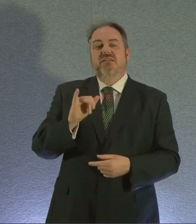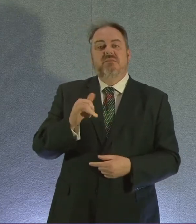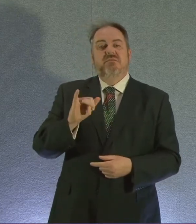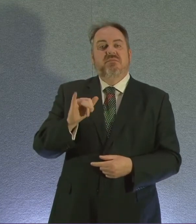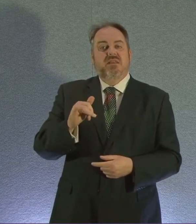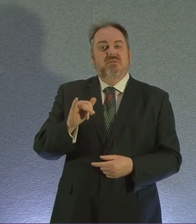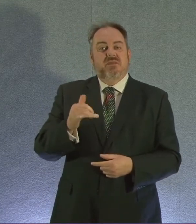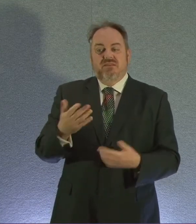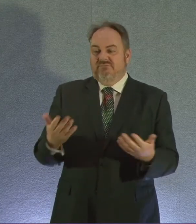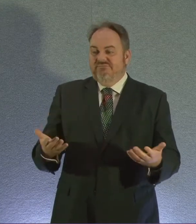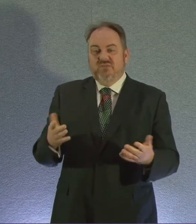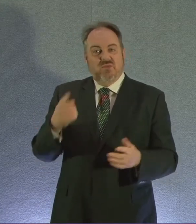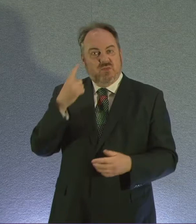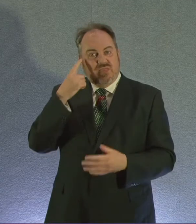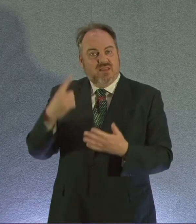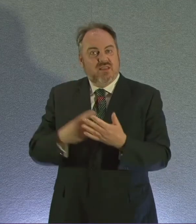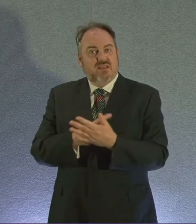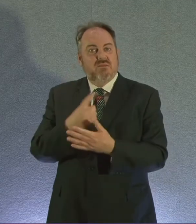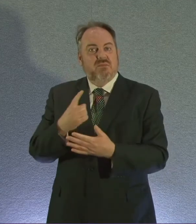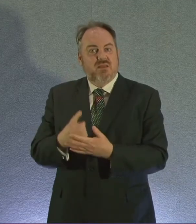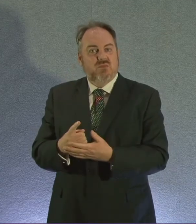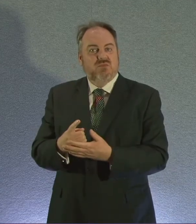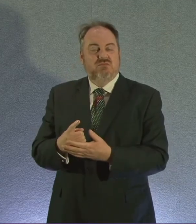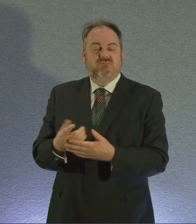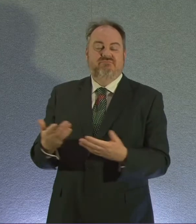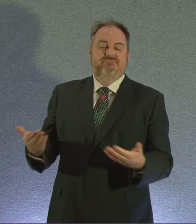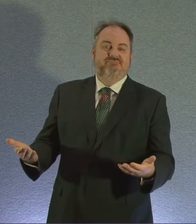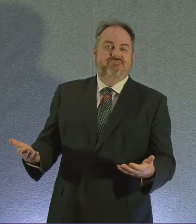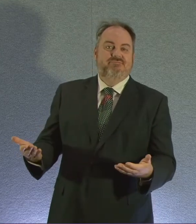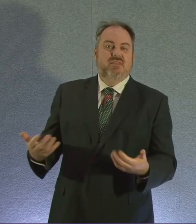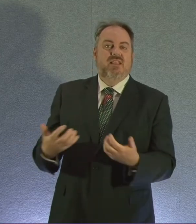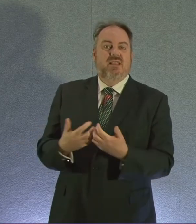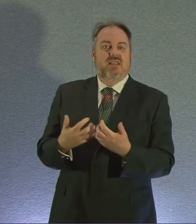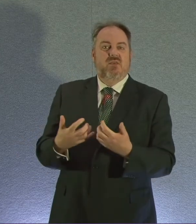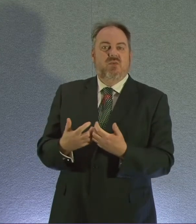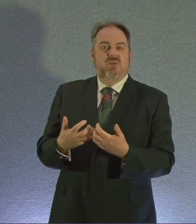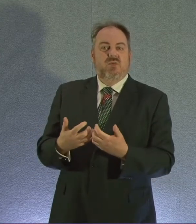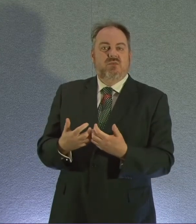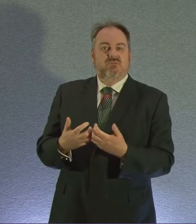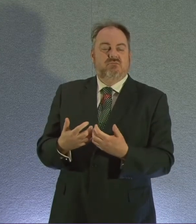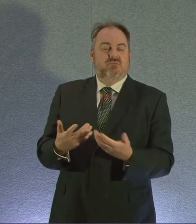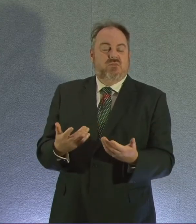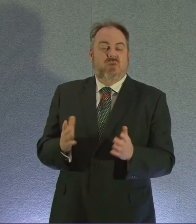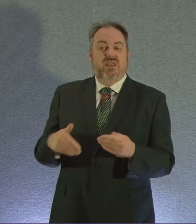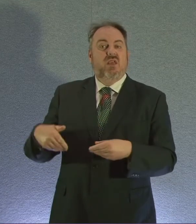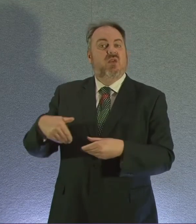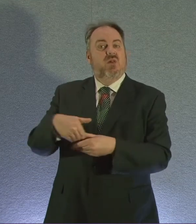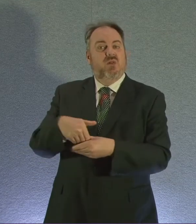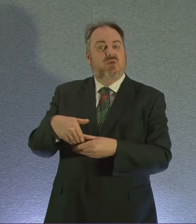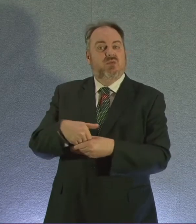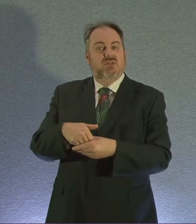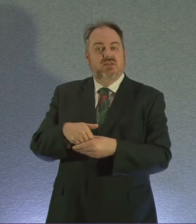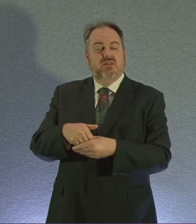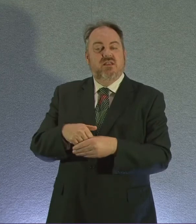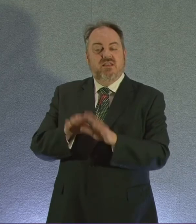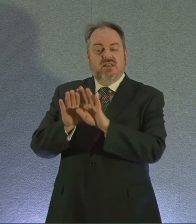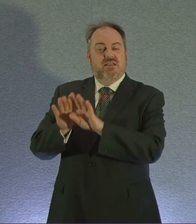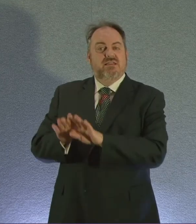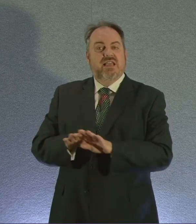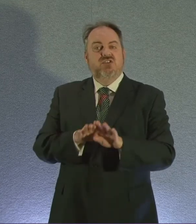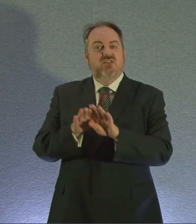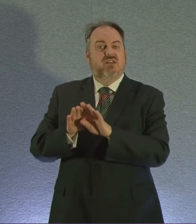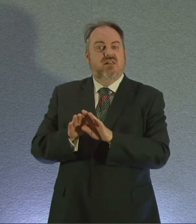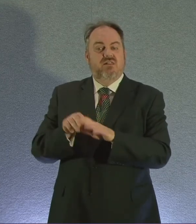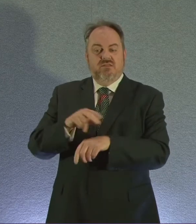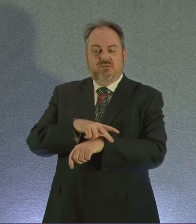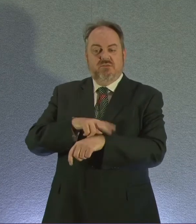there, very, very minor in one respect, coupled in with the national custody hubs that the Scottish